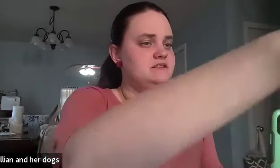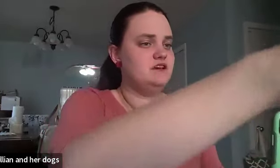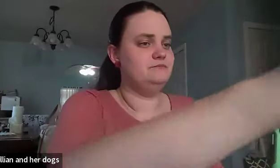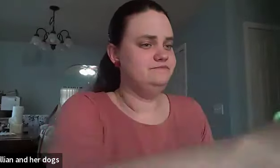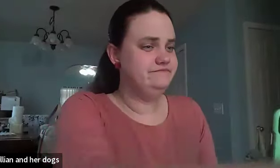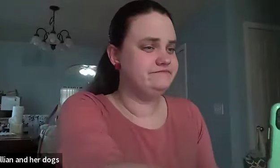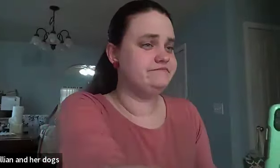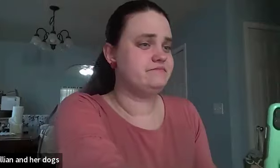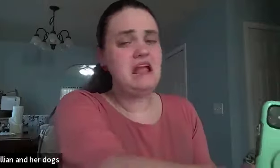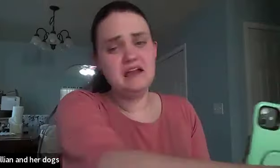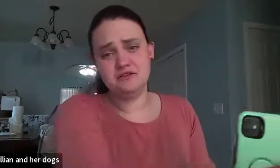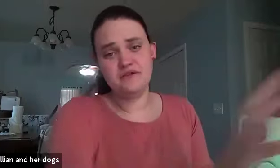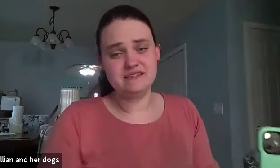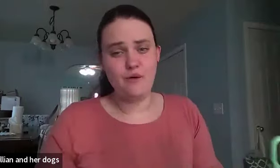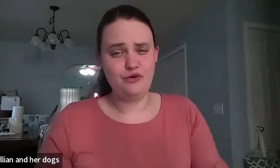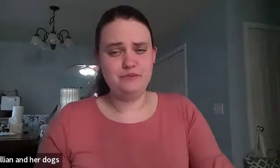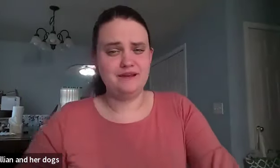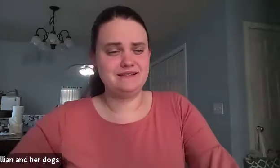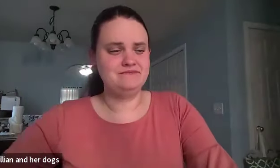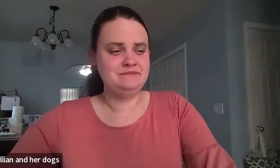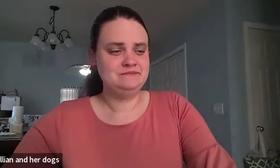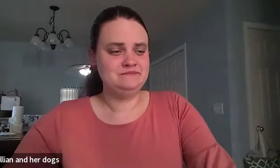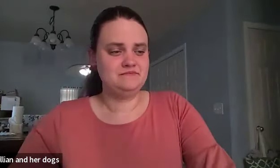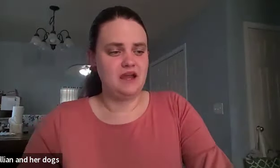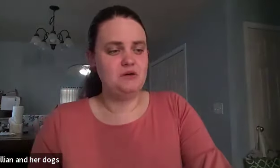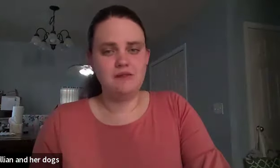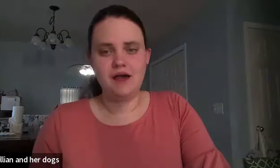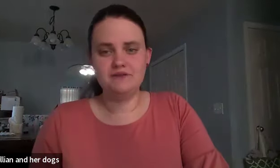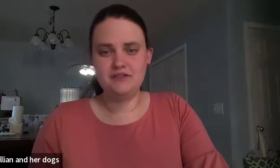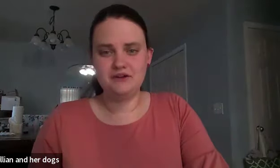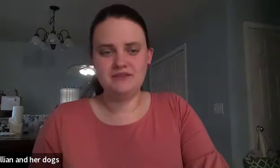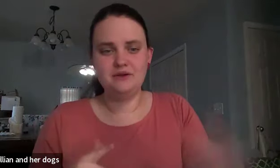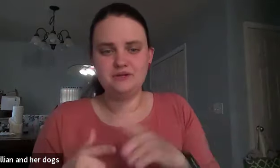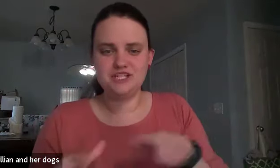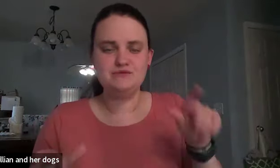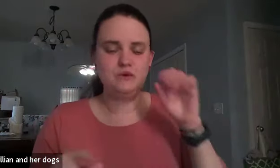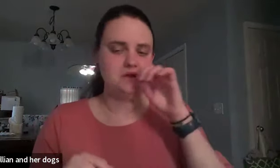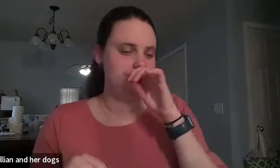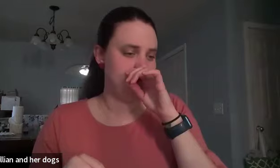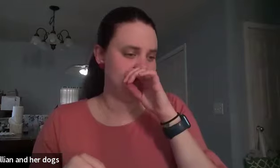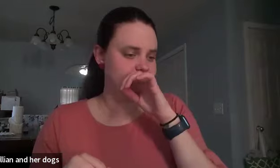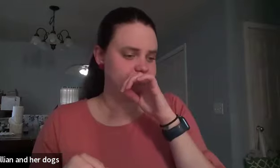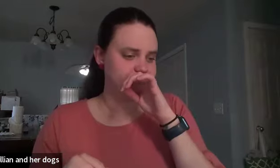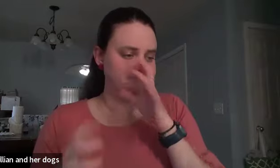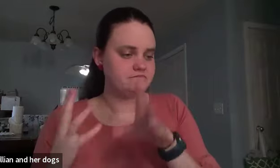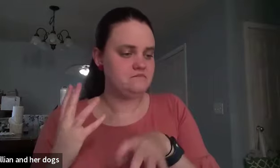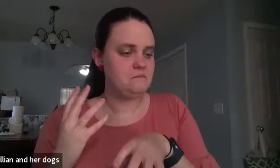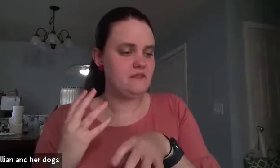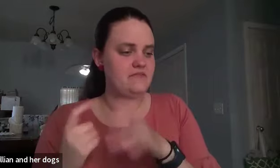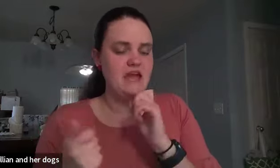And so I do think that's helpful because I know a lot of other languages will they